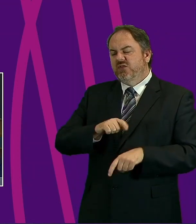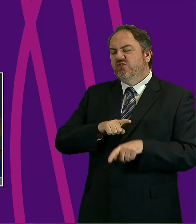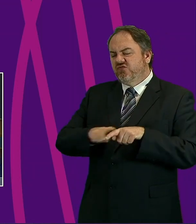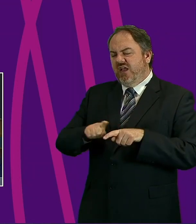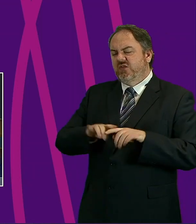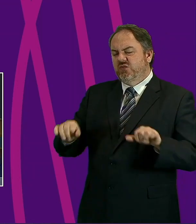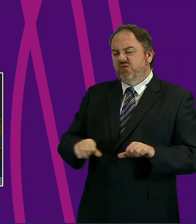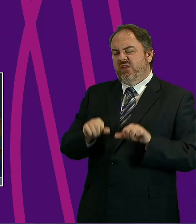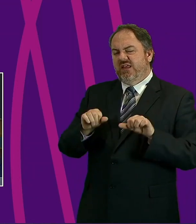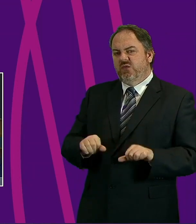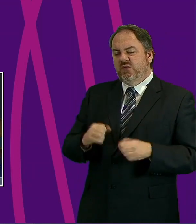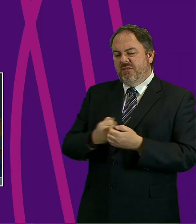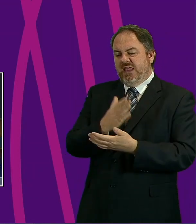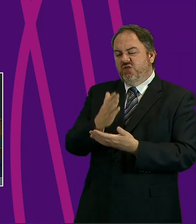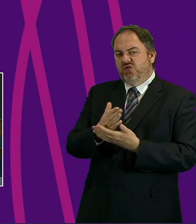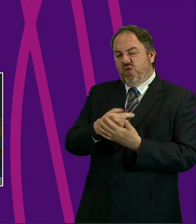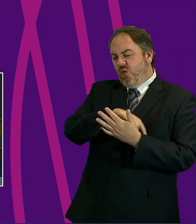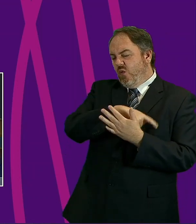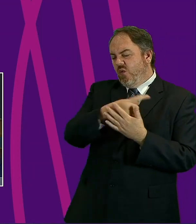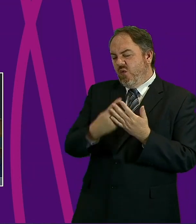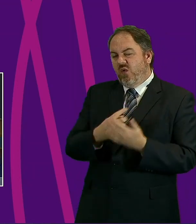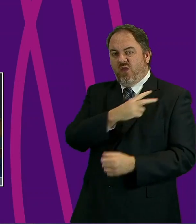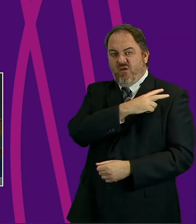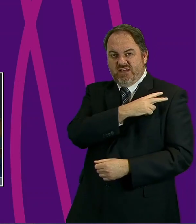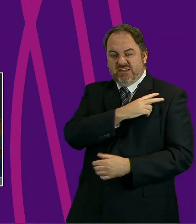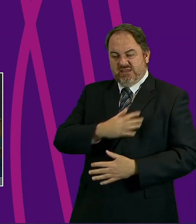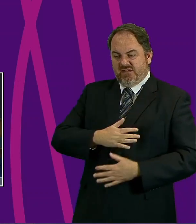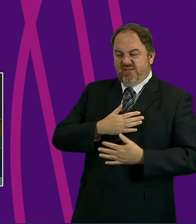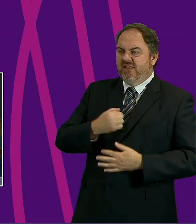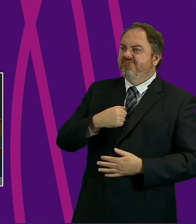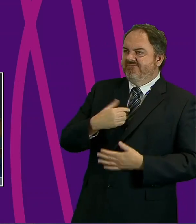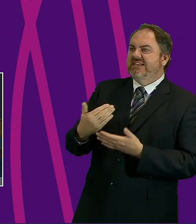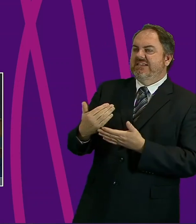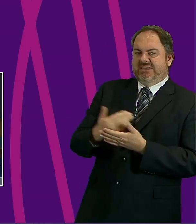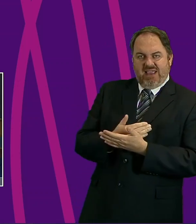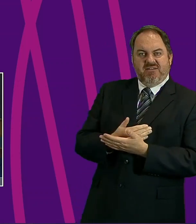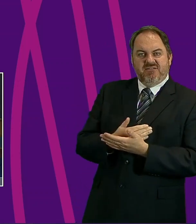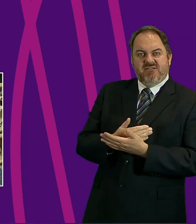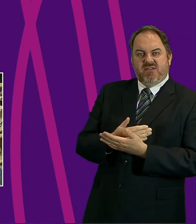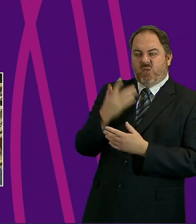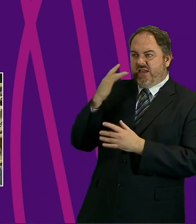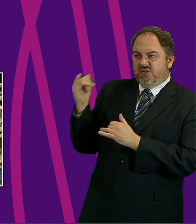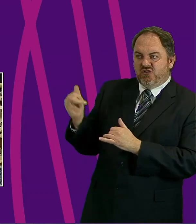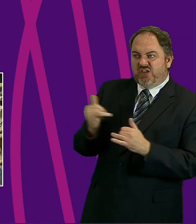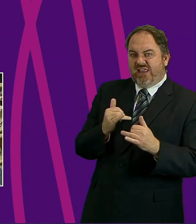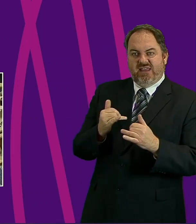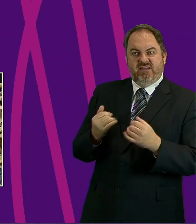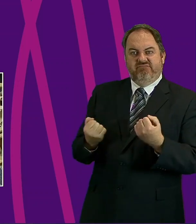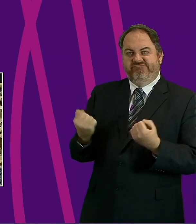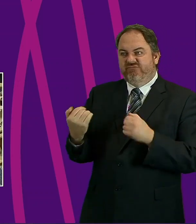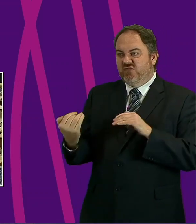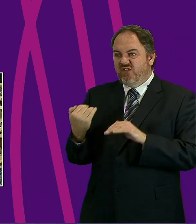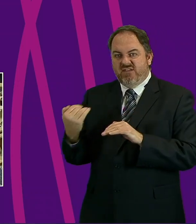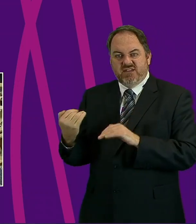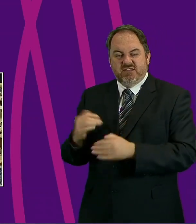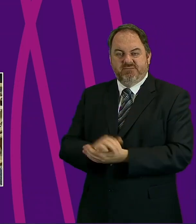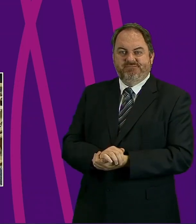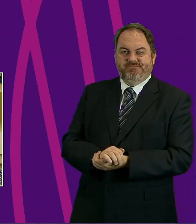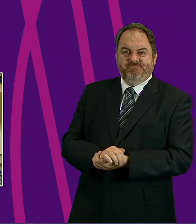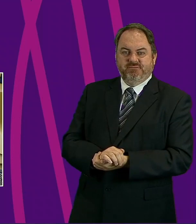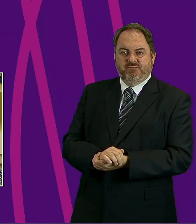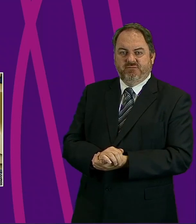that ensures that officers feel safe carrying out these important duties? First Minister. If I was to stand up here and